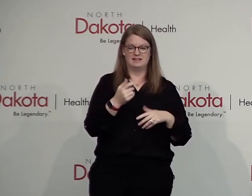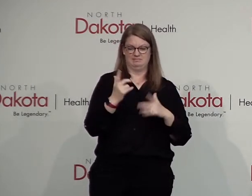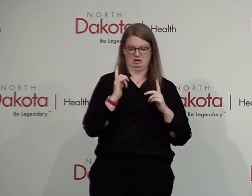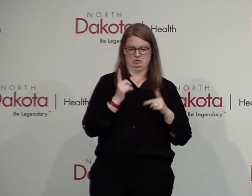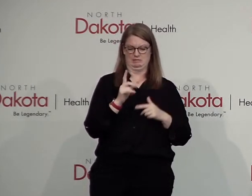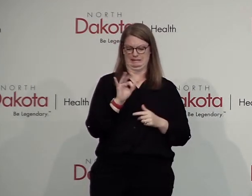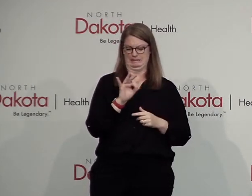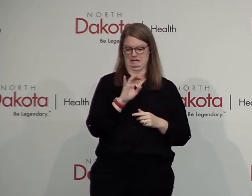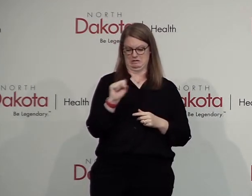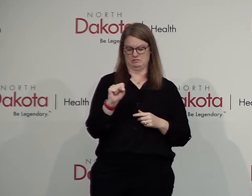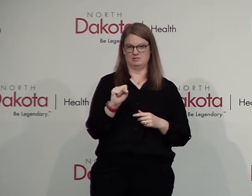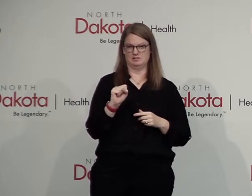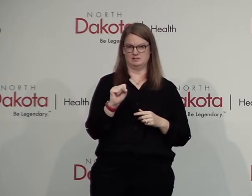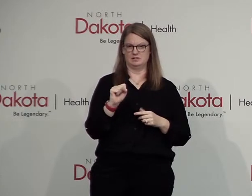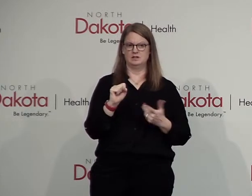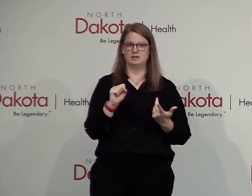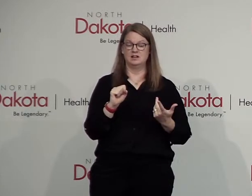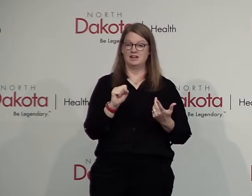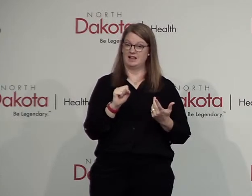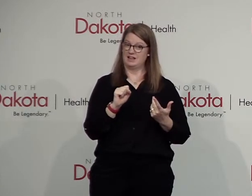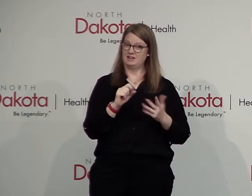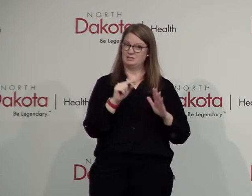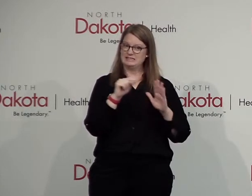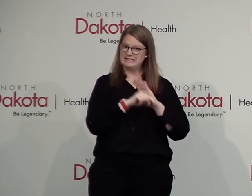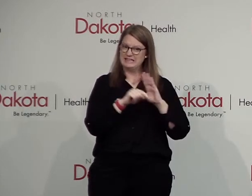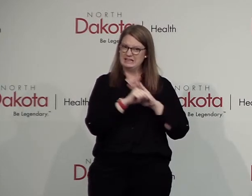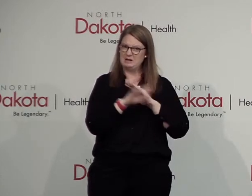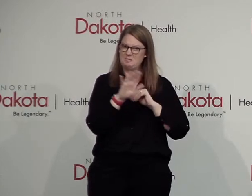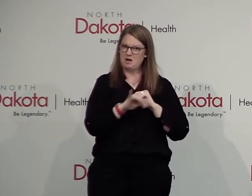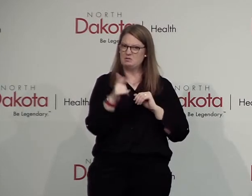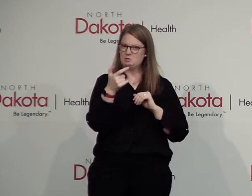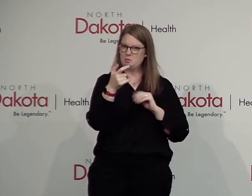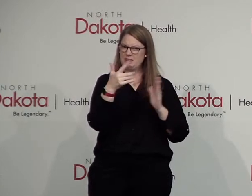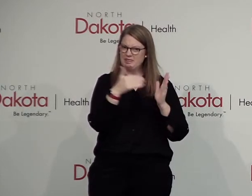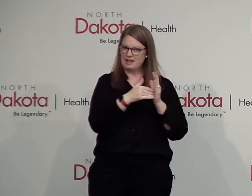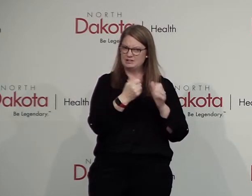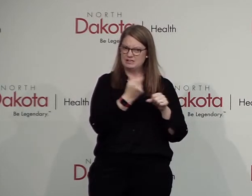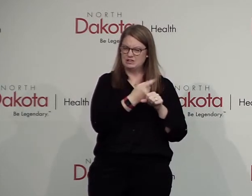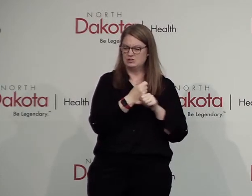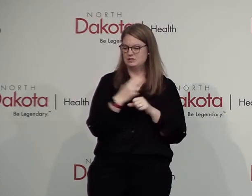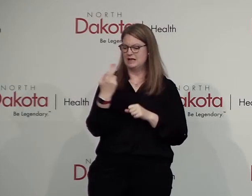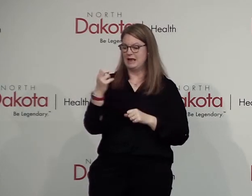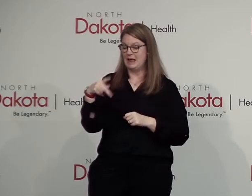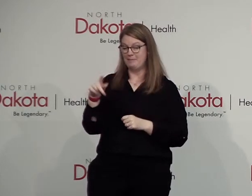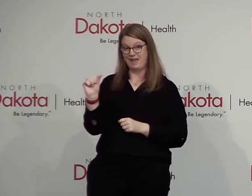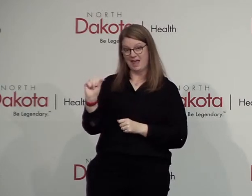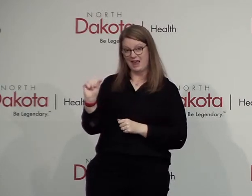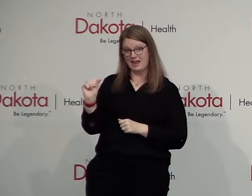1900s, was killing about 21,000 people a year. Hepatitis A,